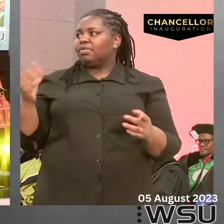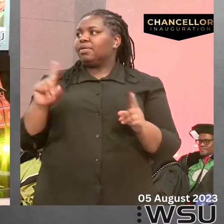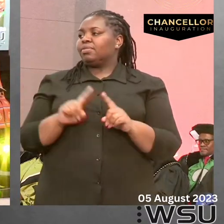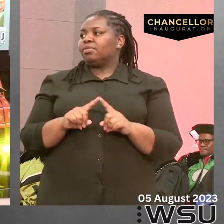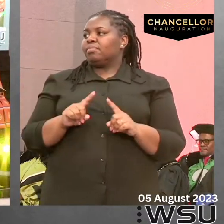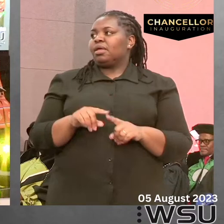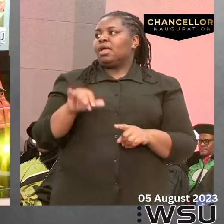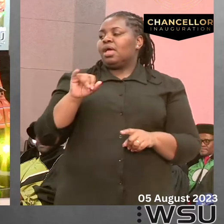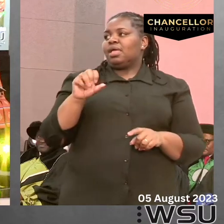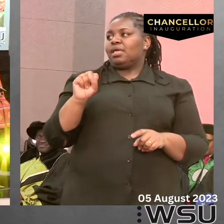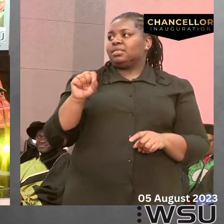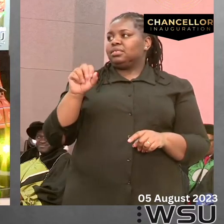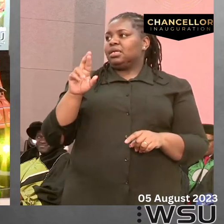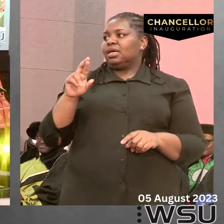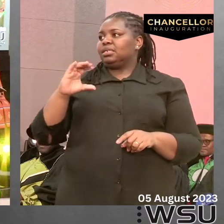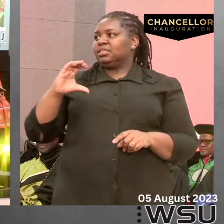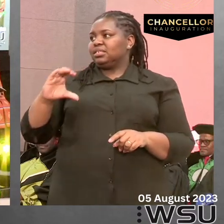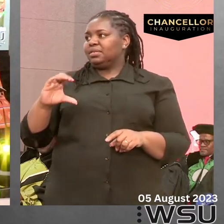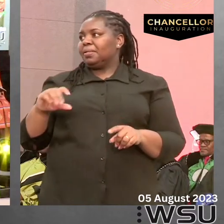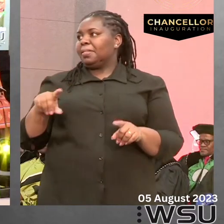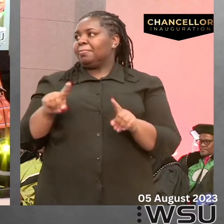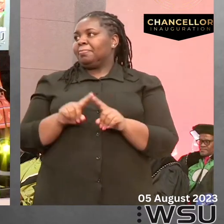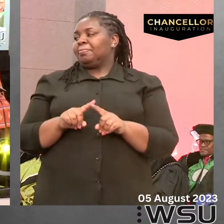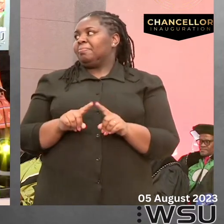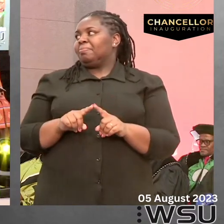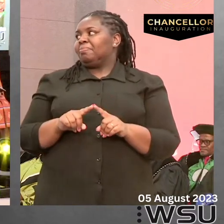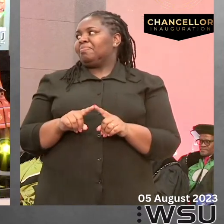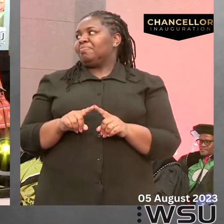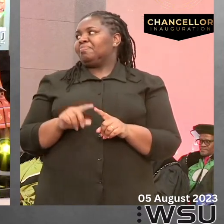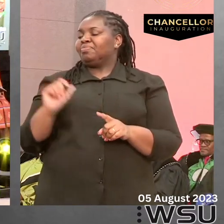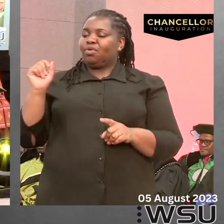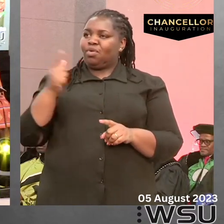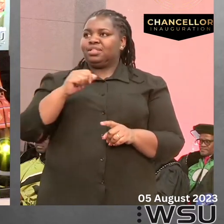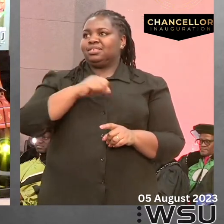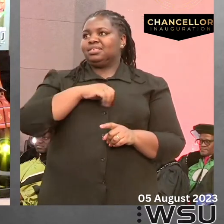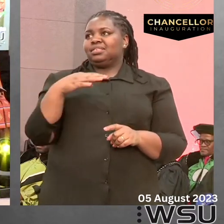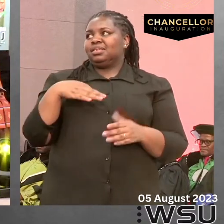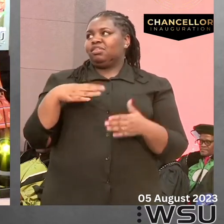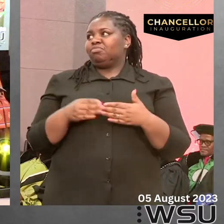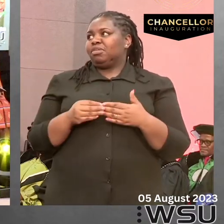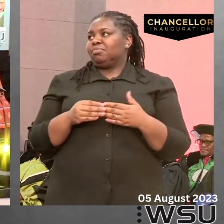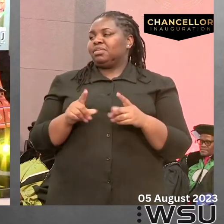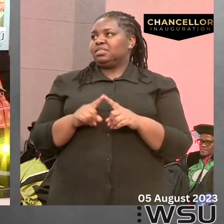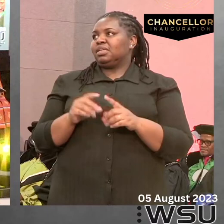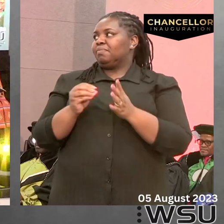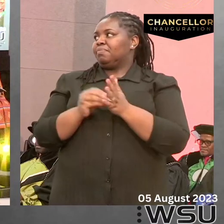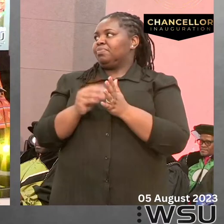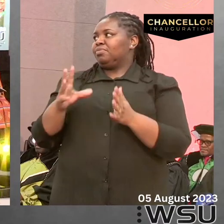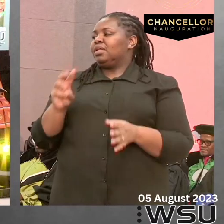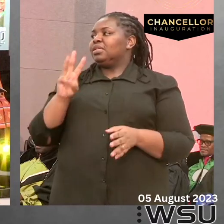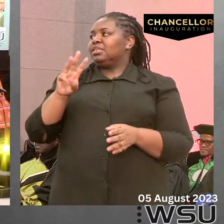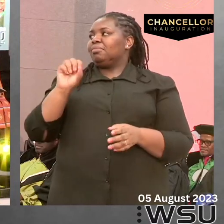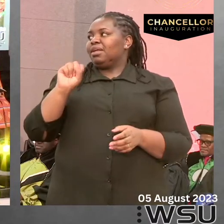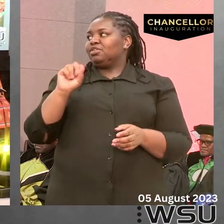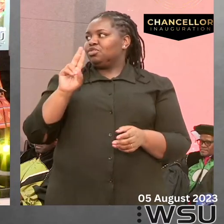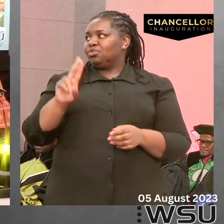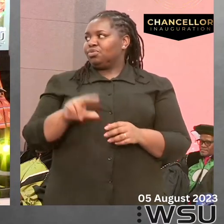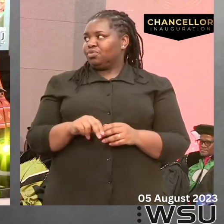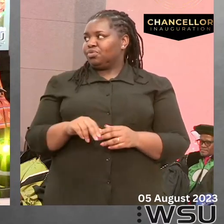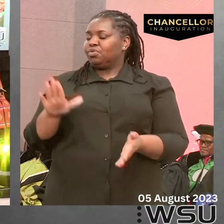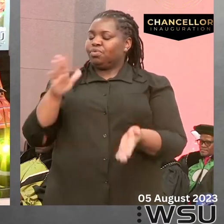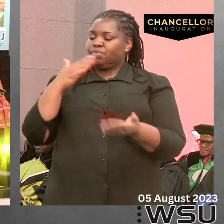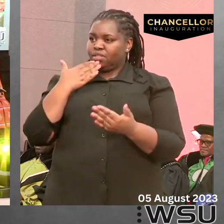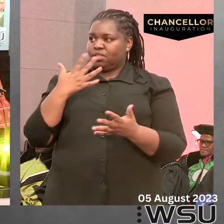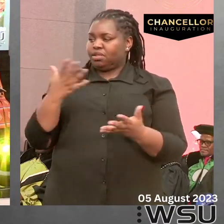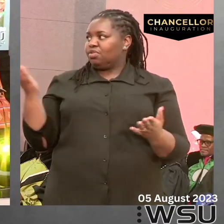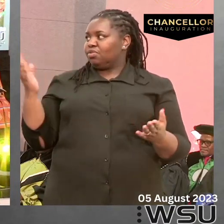the ISRC, and all staff members and students of WSU, we thank